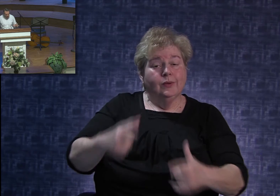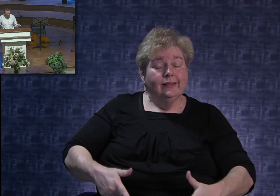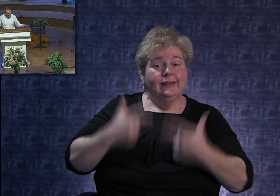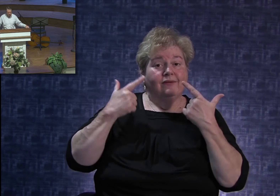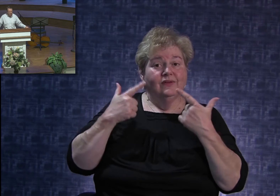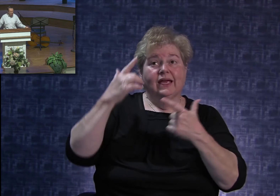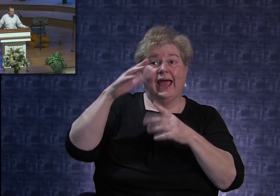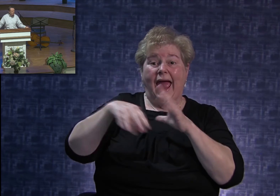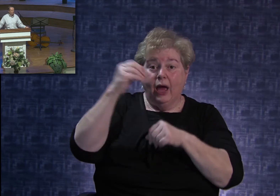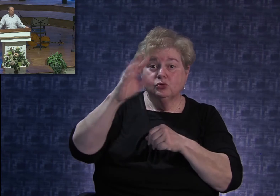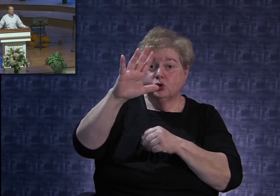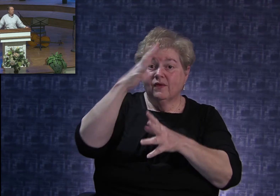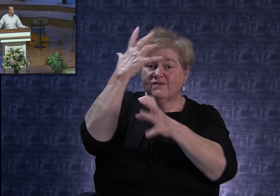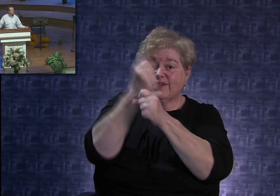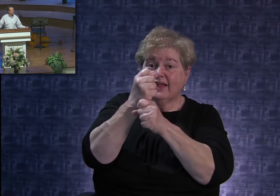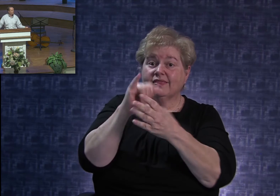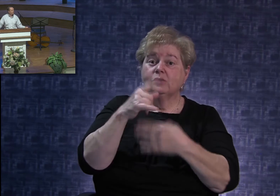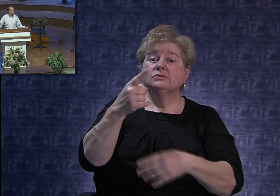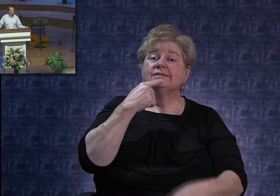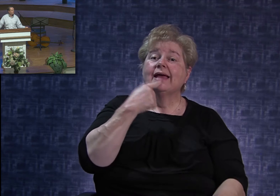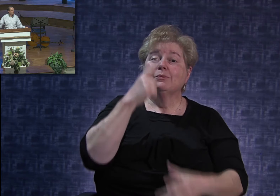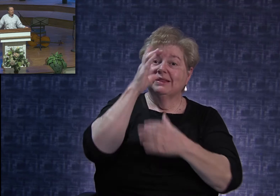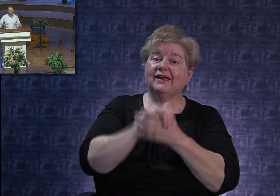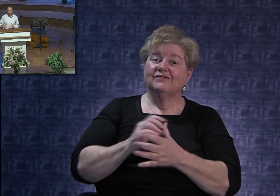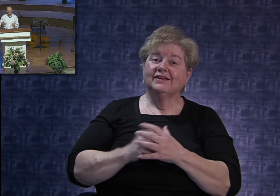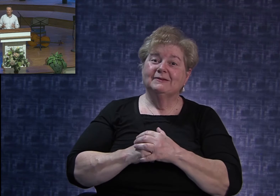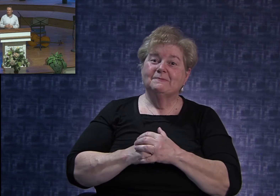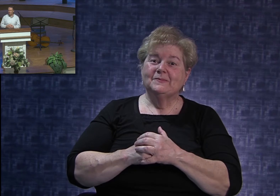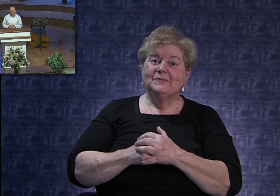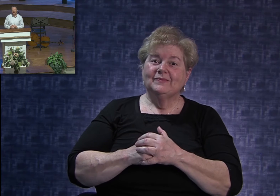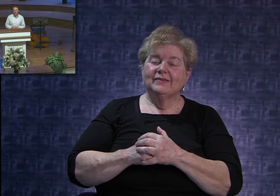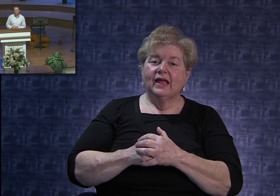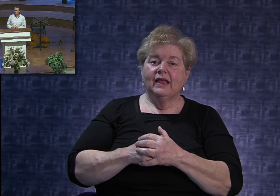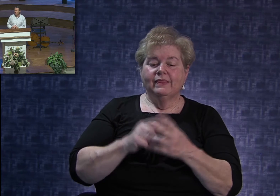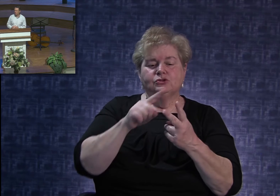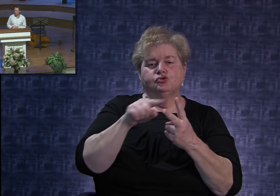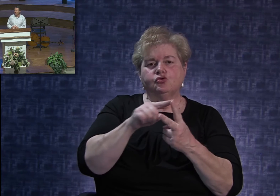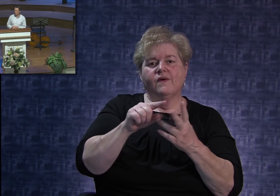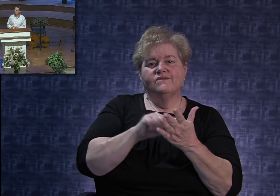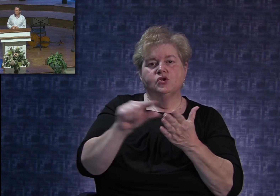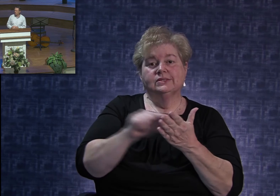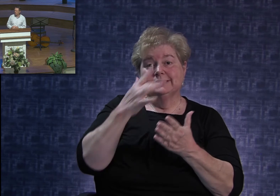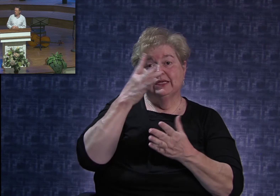the faith that you claim to believe? Now, these two verses are very interesting for another reason, because if